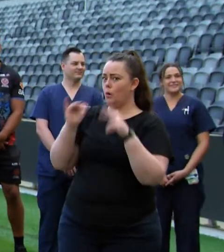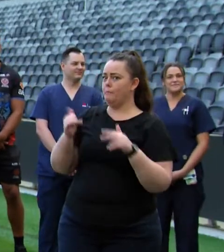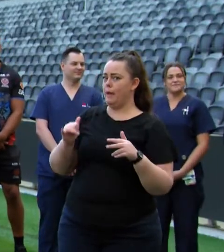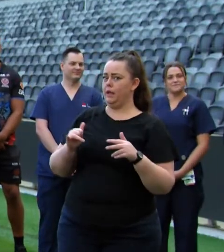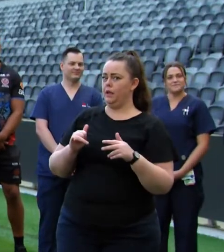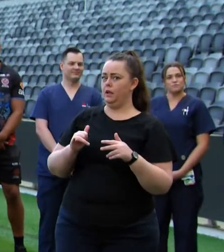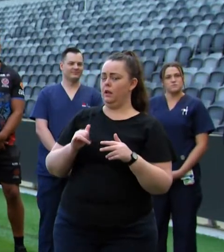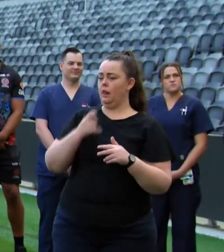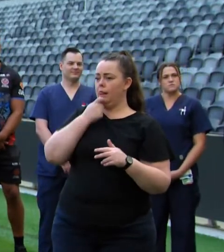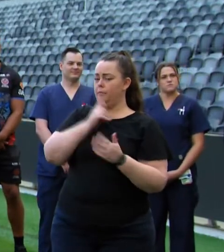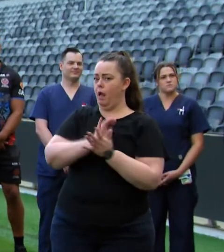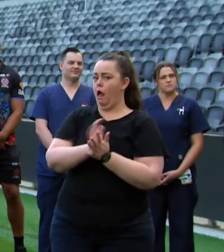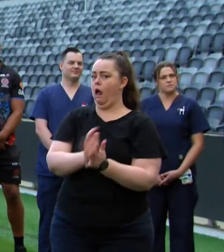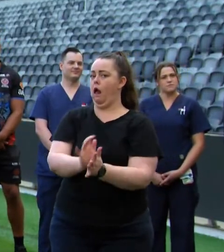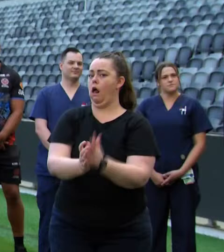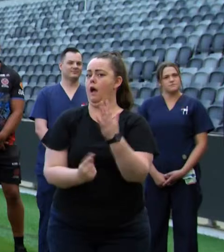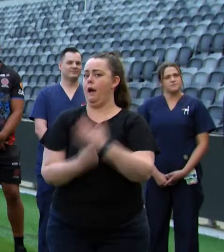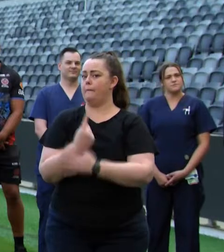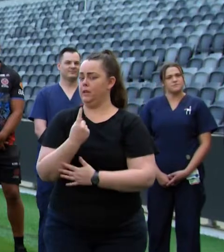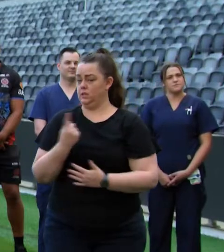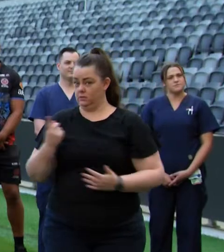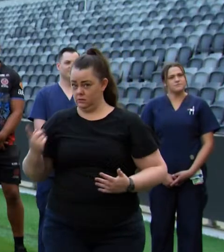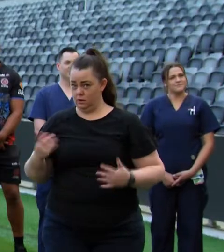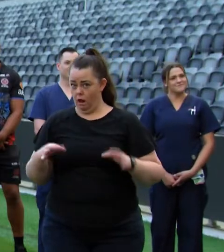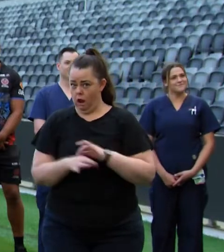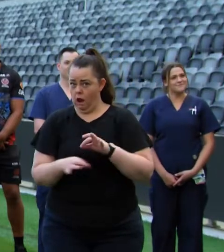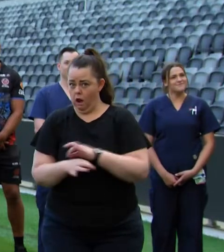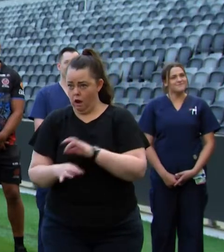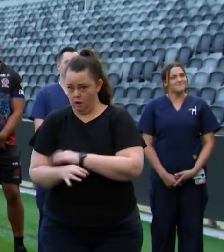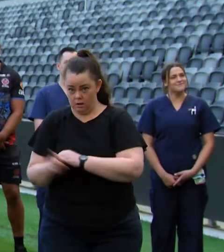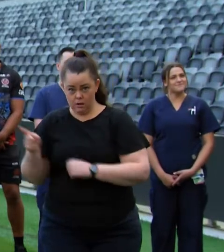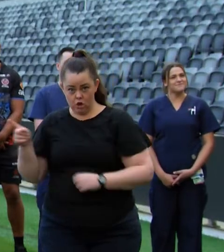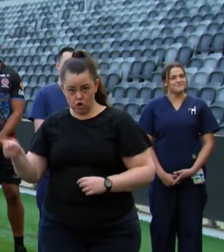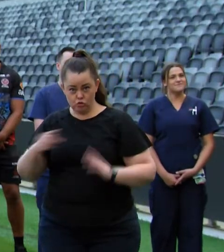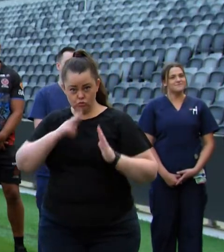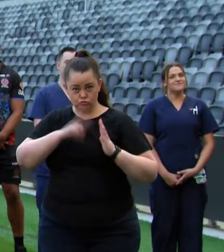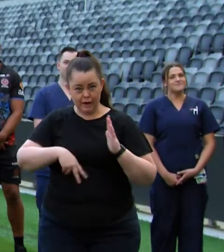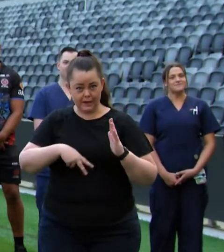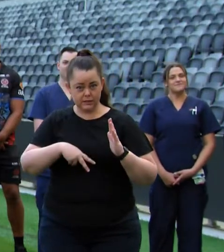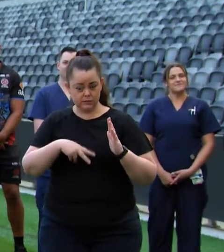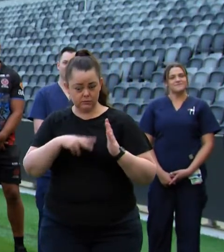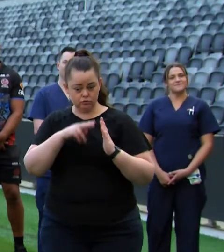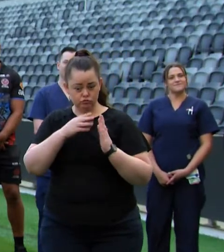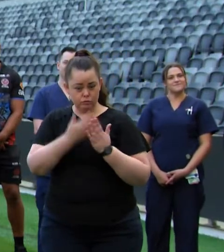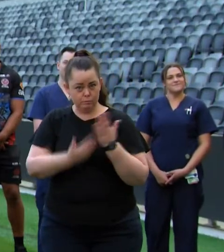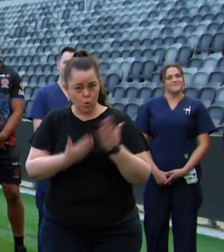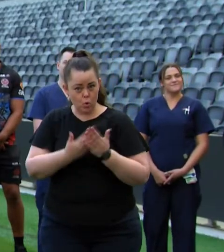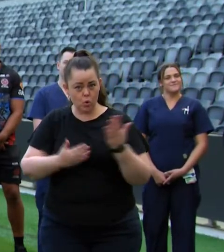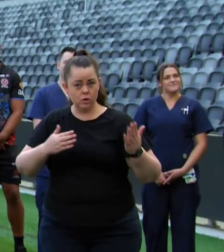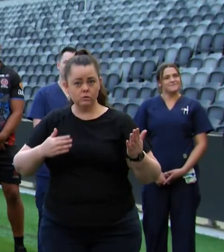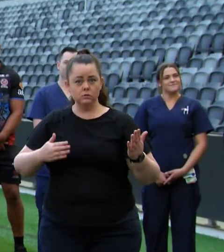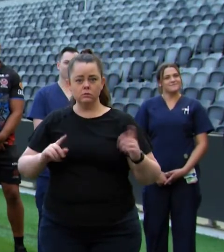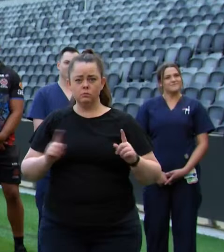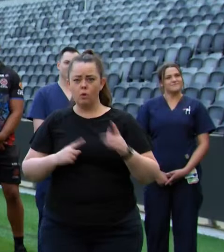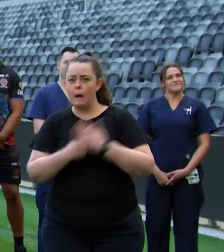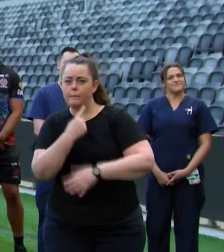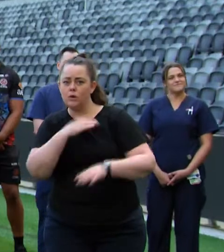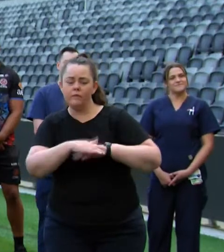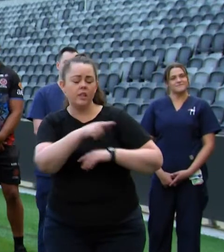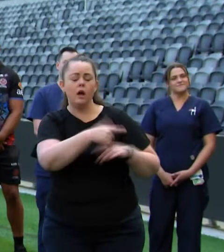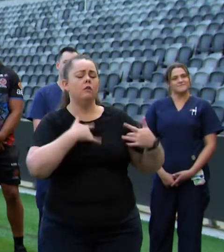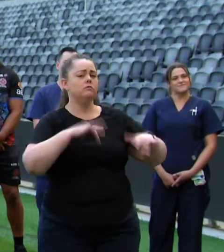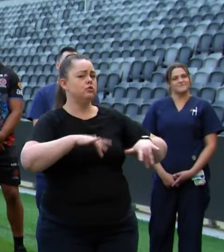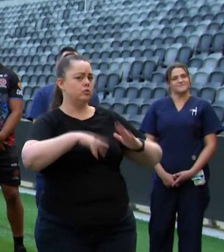came out yesterday. I haven't had the opportunity to read the report yet. Time is limited. I will read the